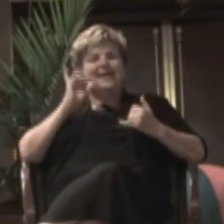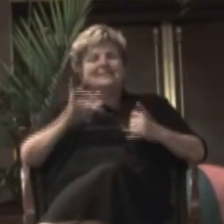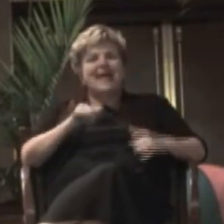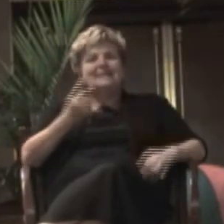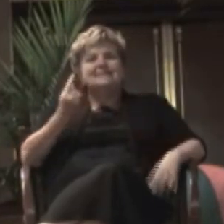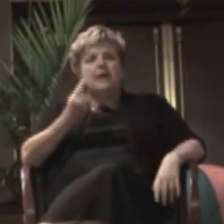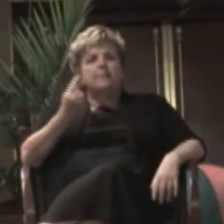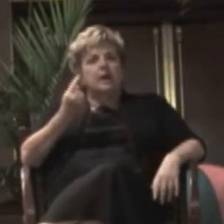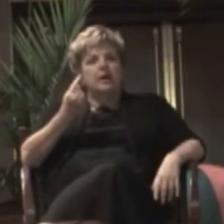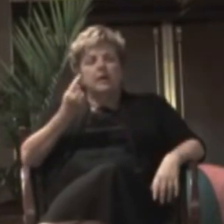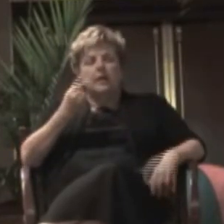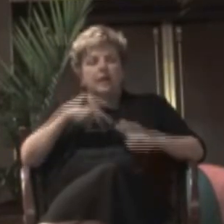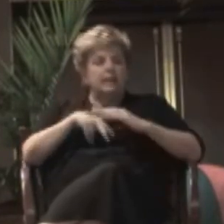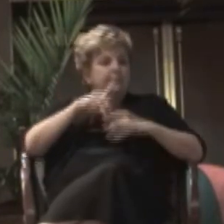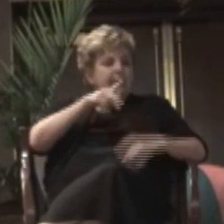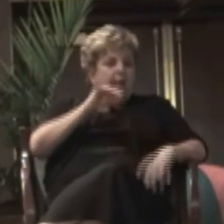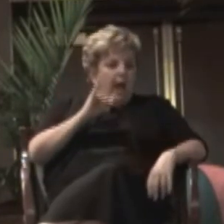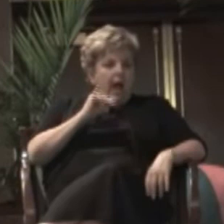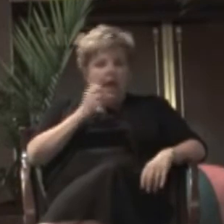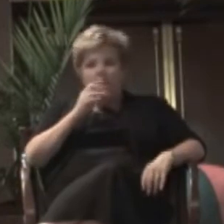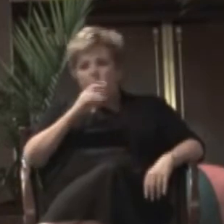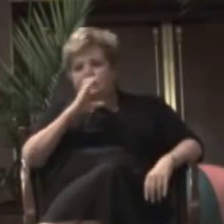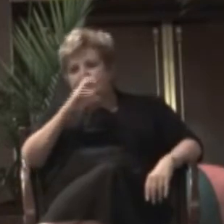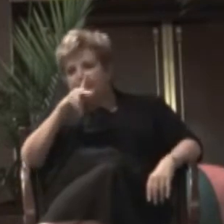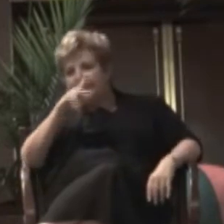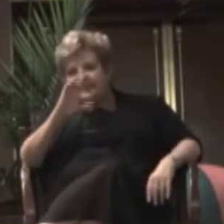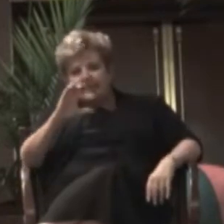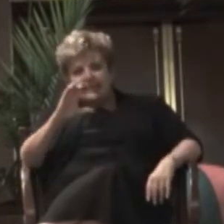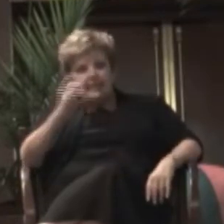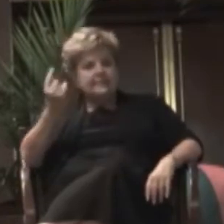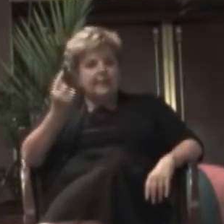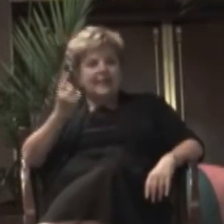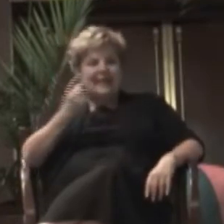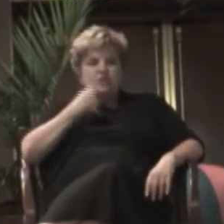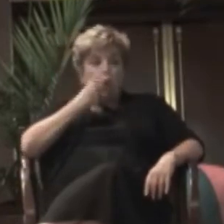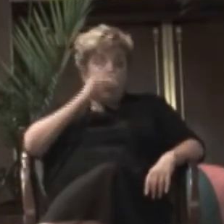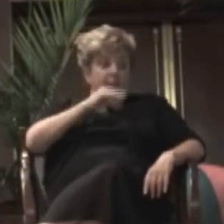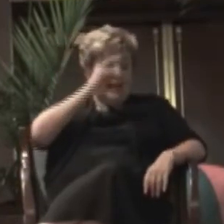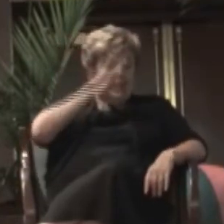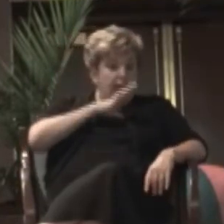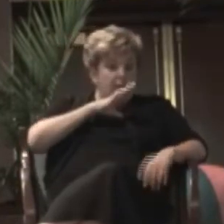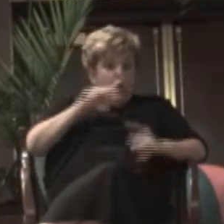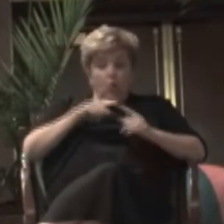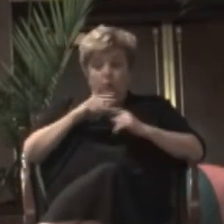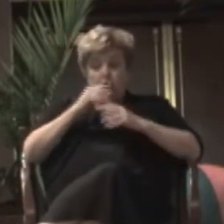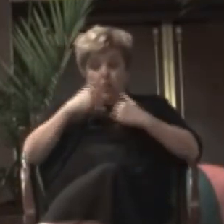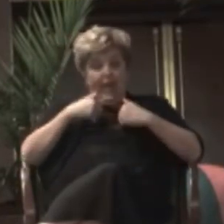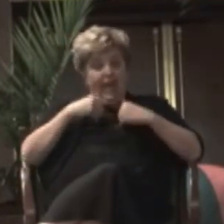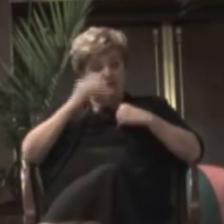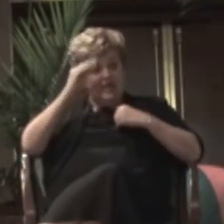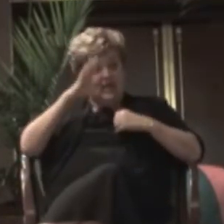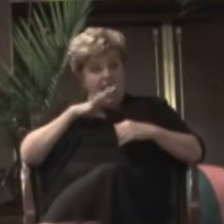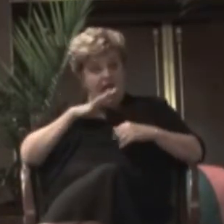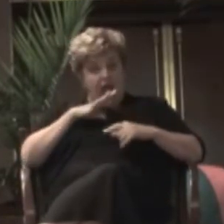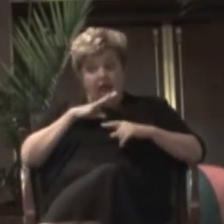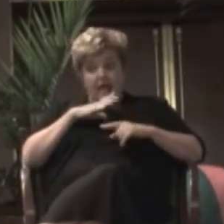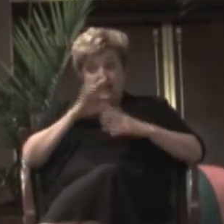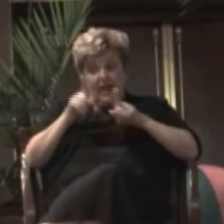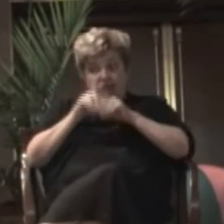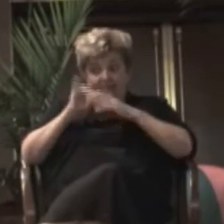CPC, told this guy, when you get a guy and he's got a record like that, tell him he ought to go to AA. That's exactly what he